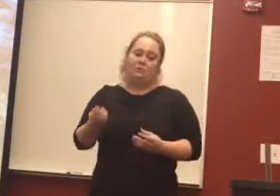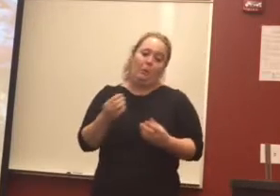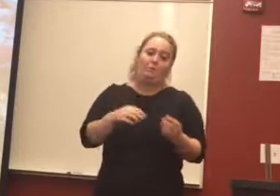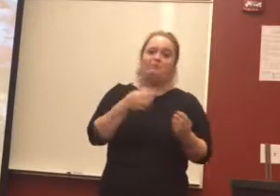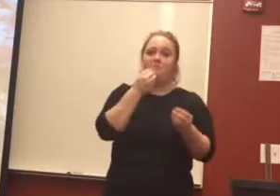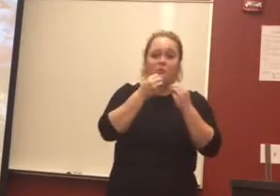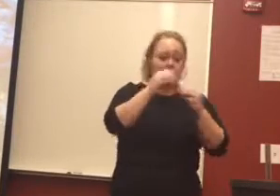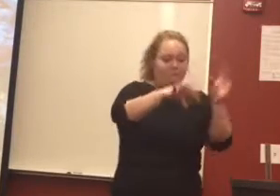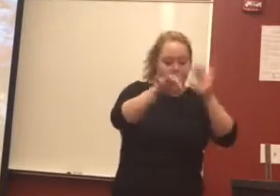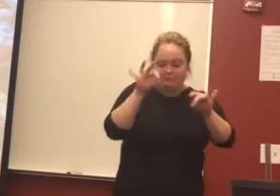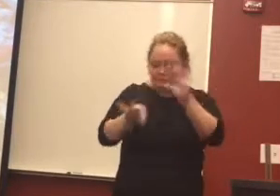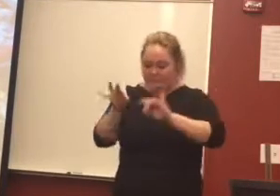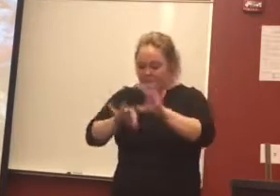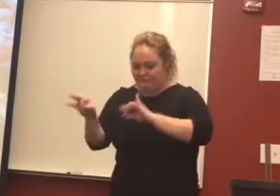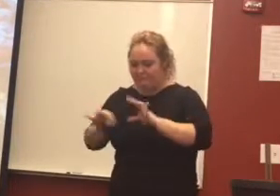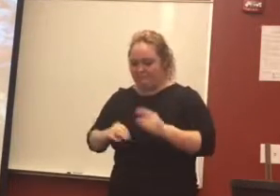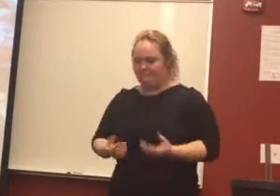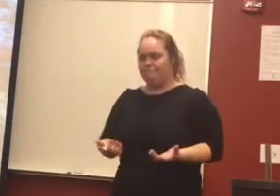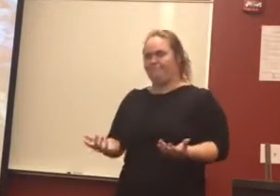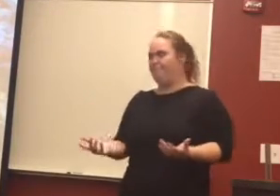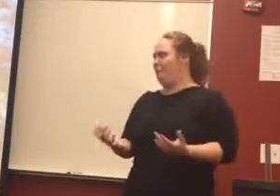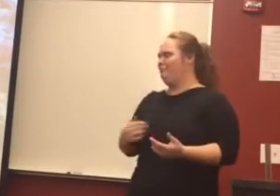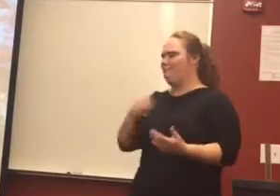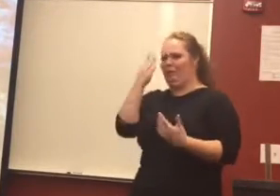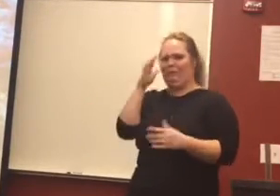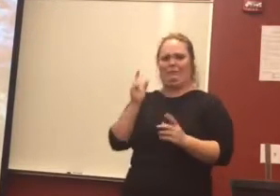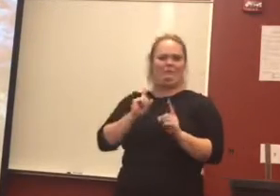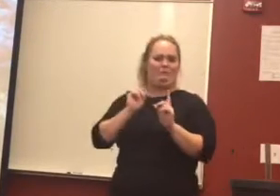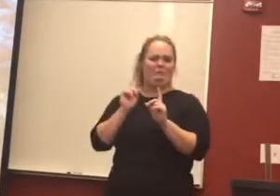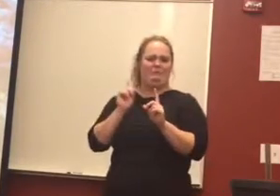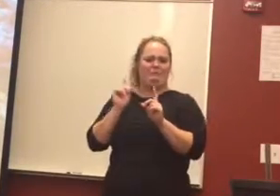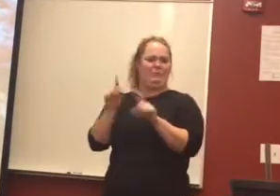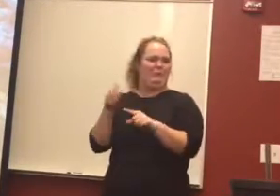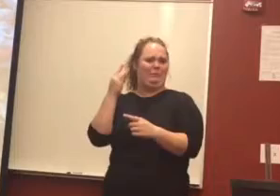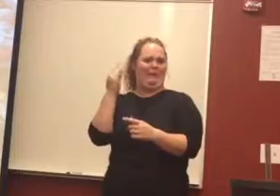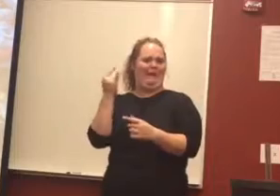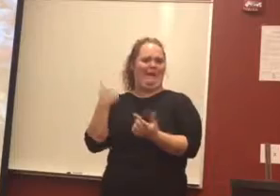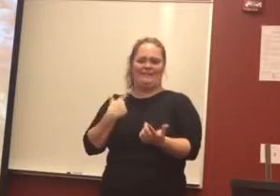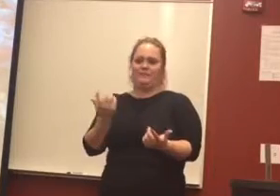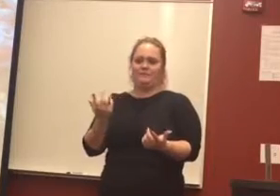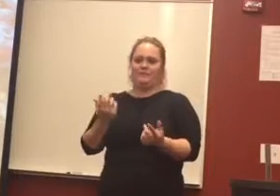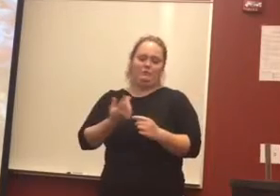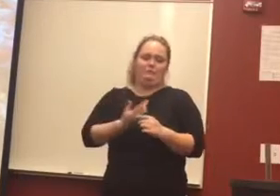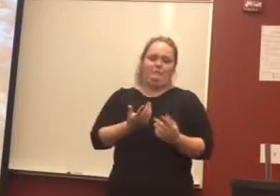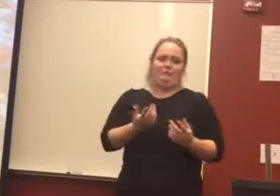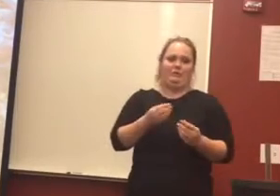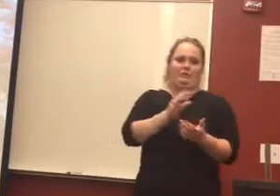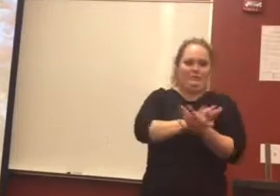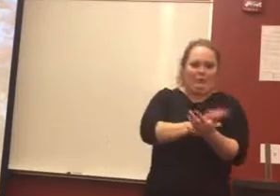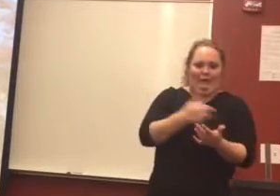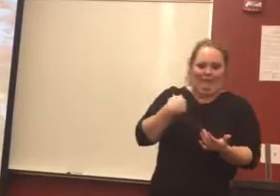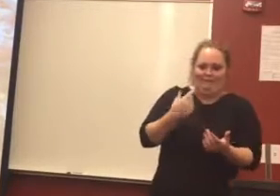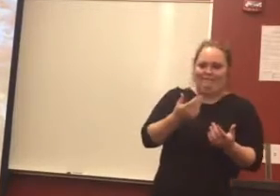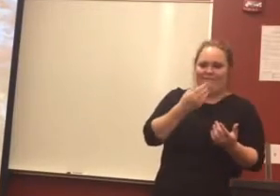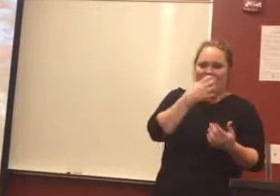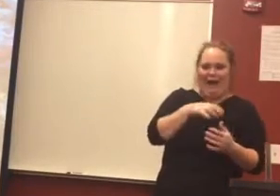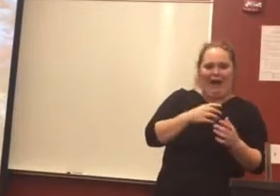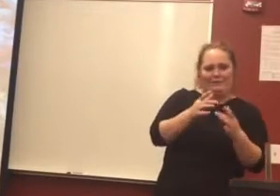So I don't know why we went. We could have just used the hot plate at the school, but it was an adventure, I